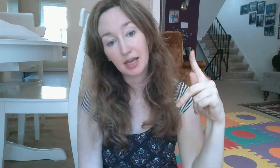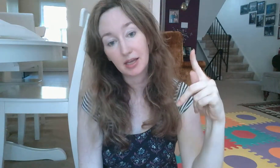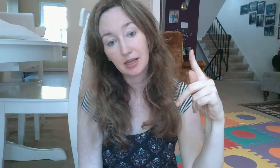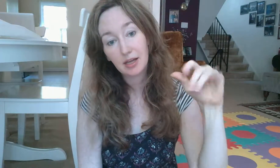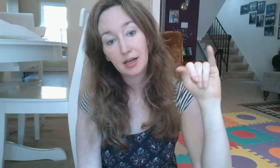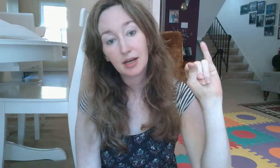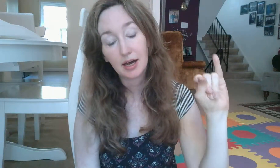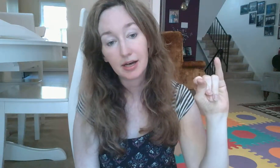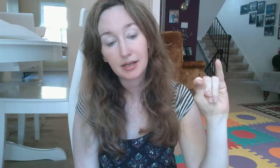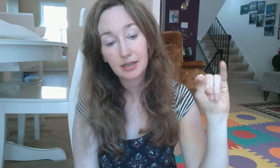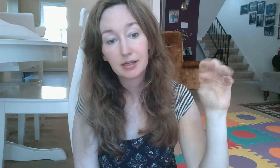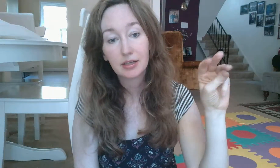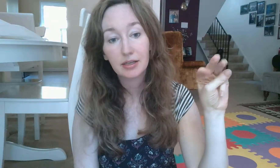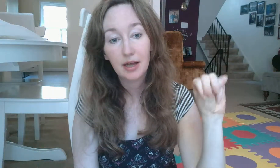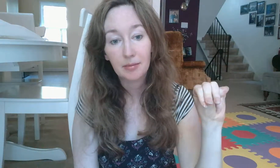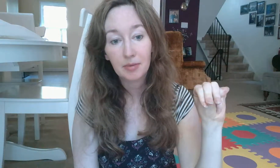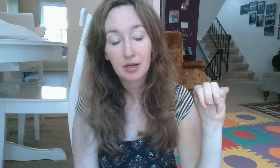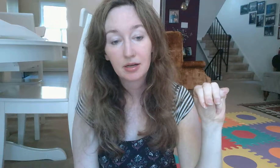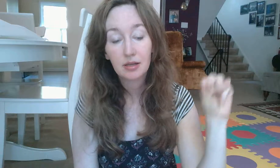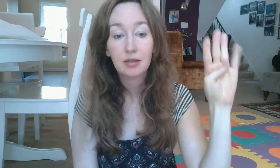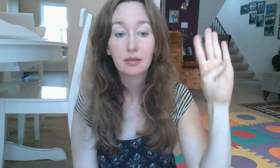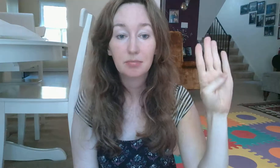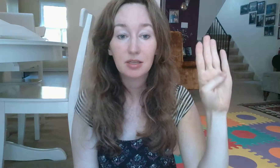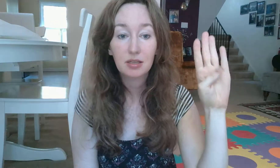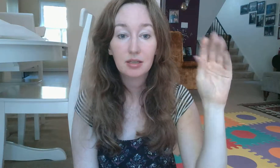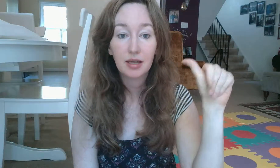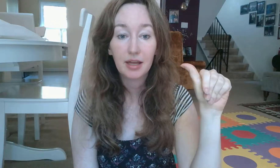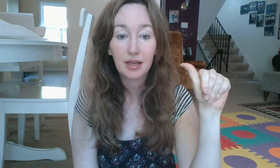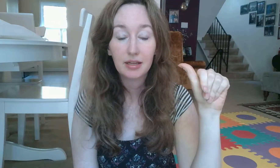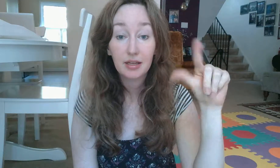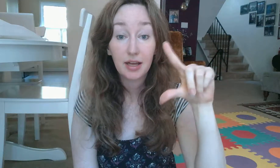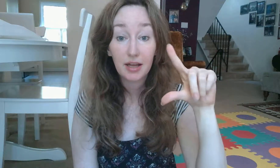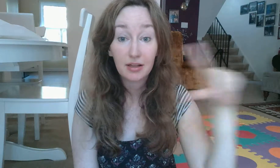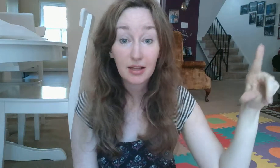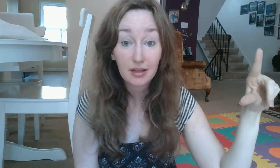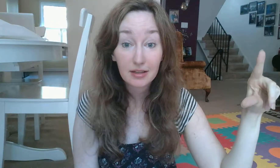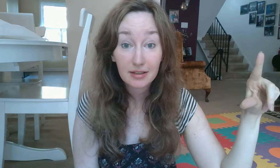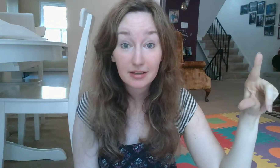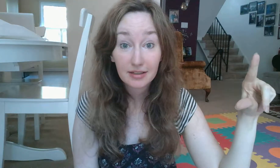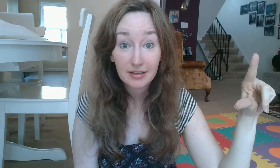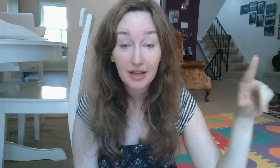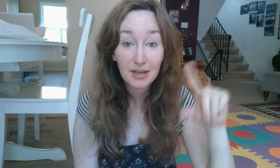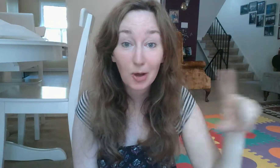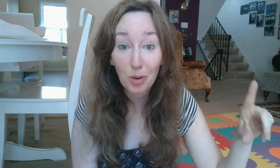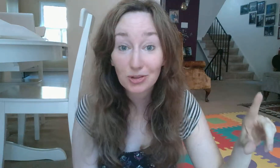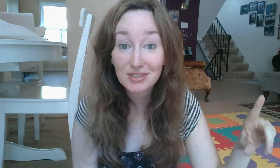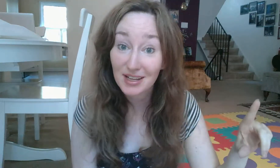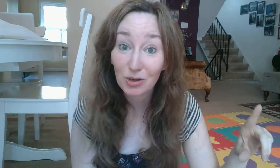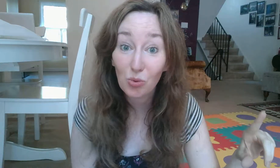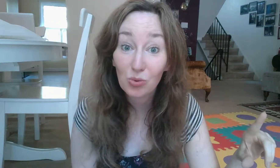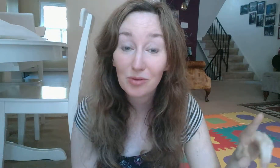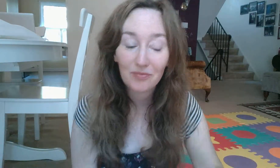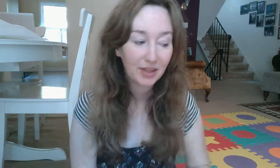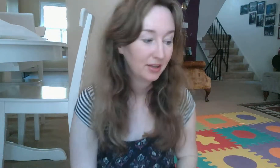K, I, M, B, A, L, L. And the L part looks kind of cool.